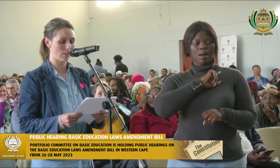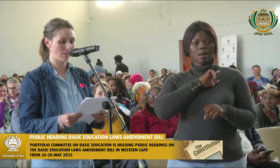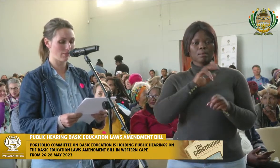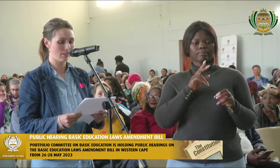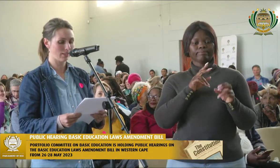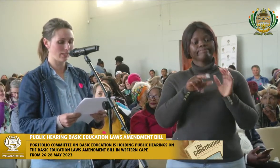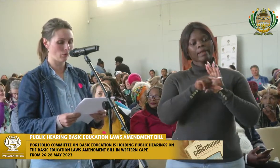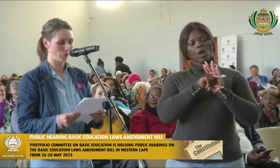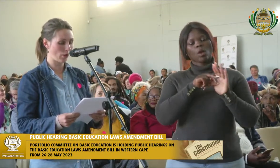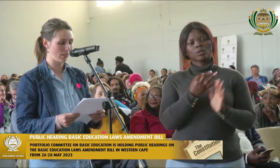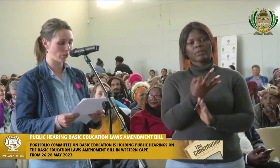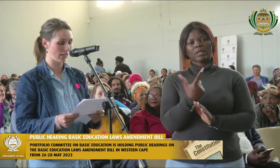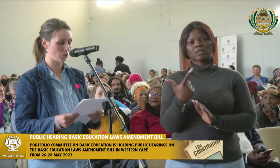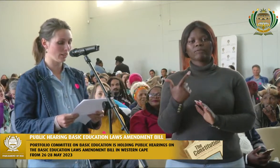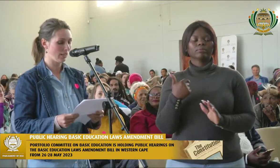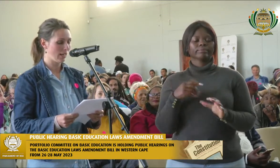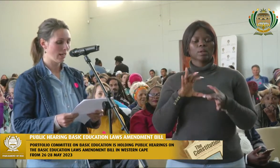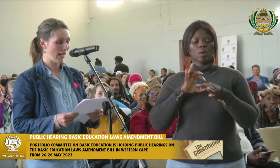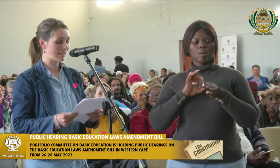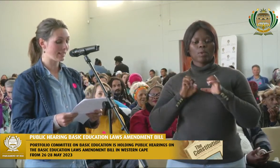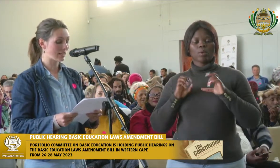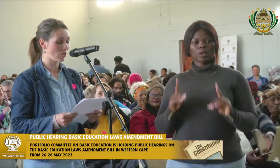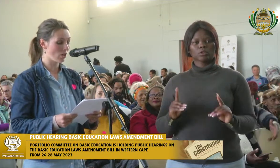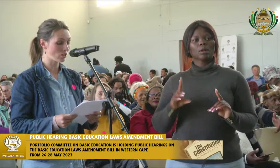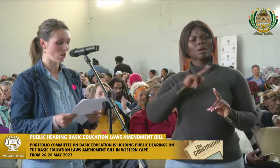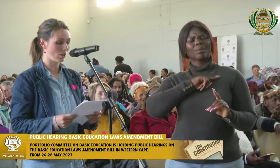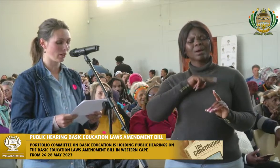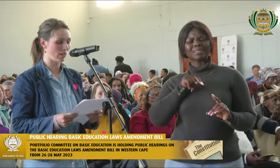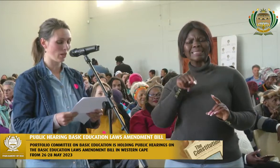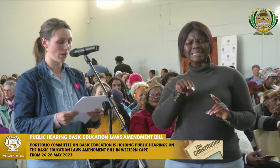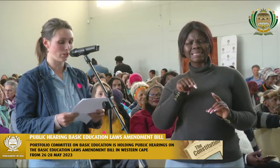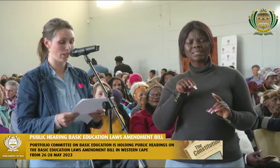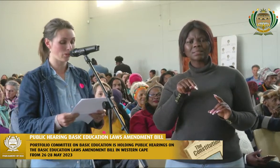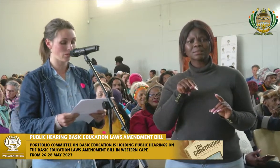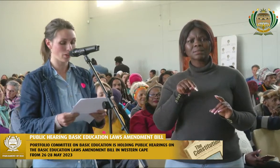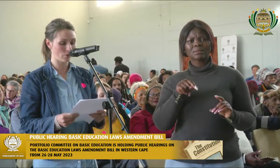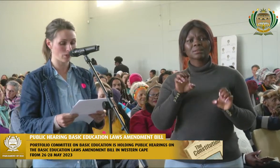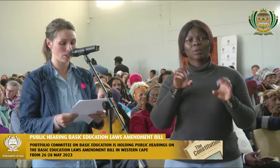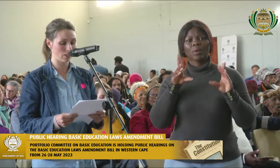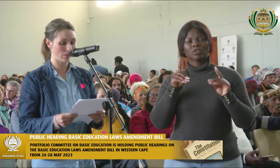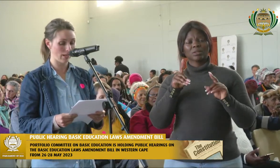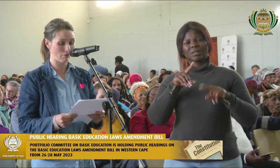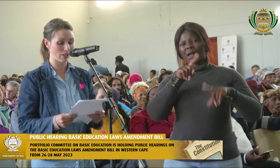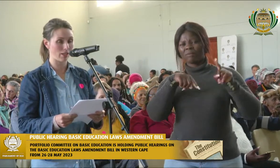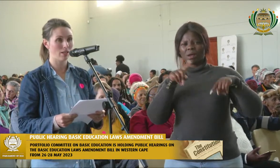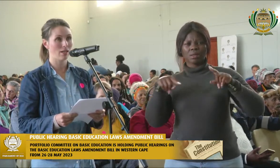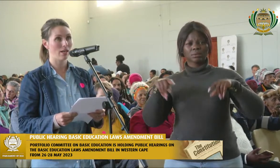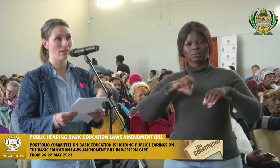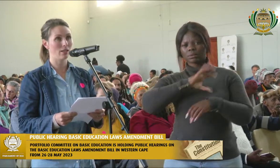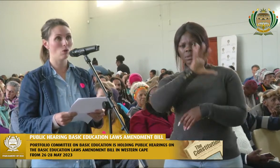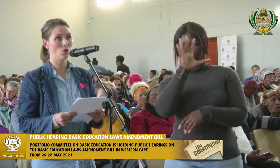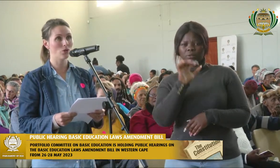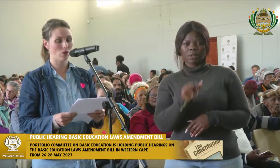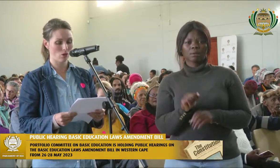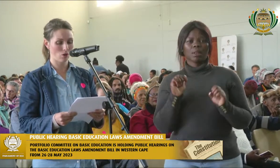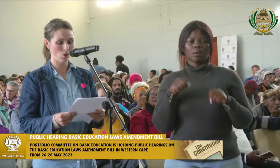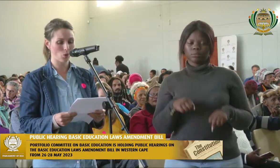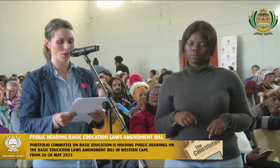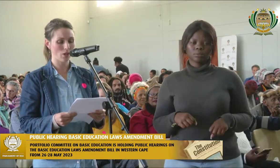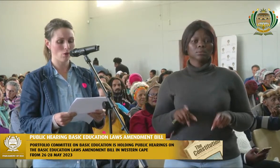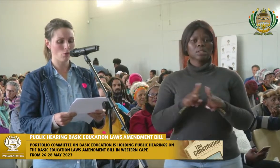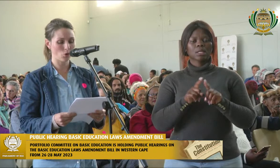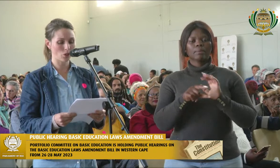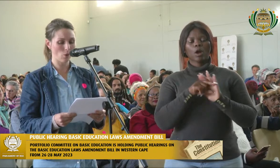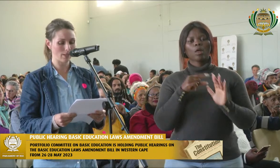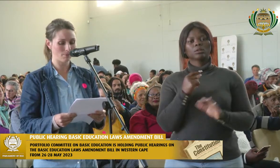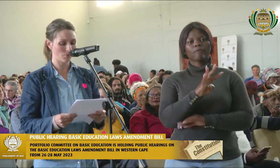Clause 37, dealing with home education, as it does not honour the educational diversity in South Africa, and then also